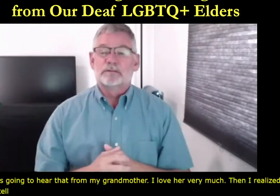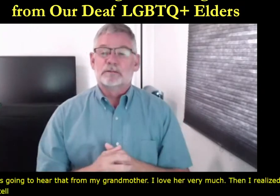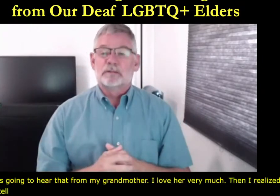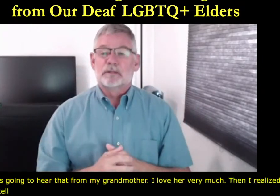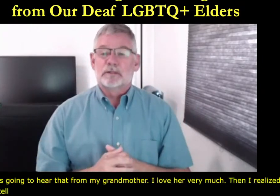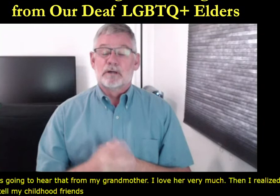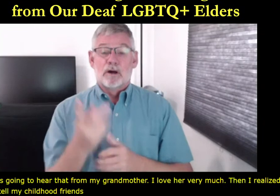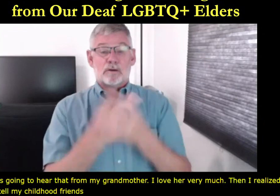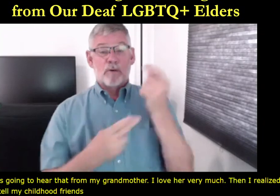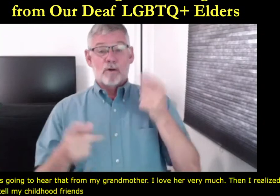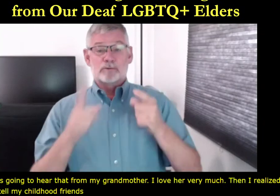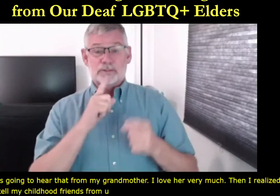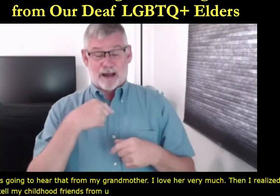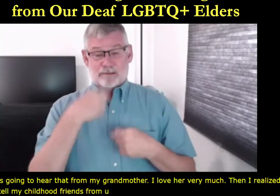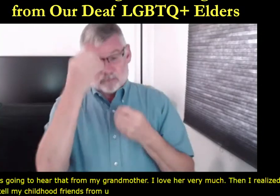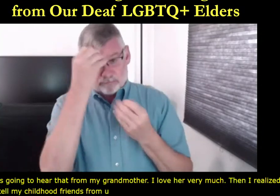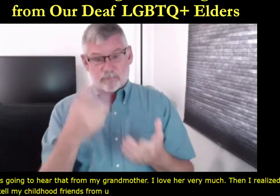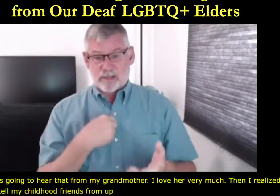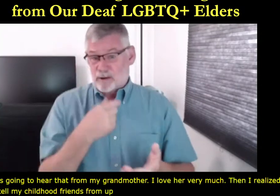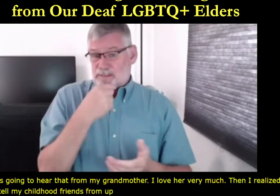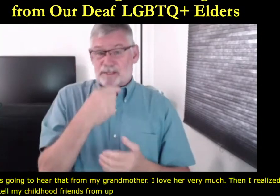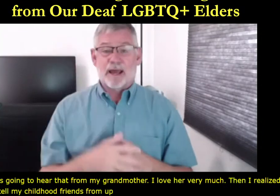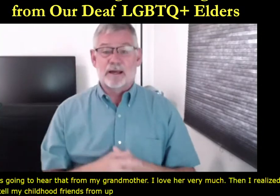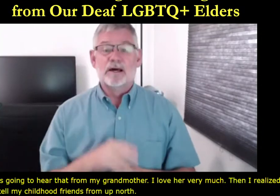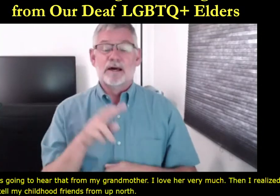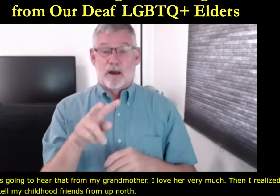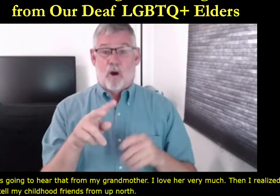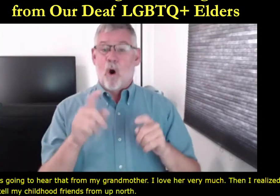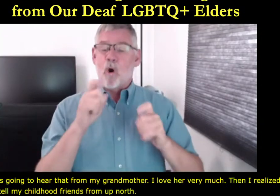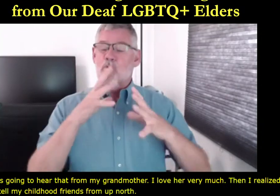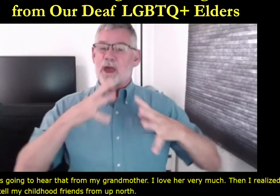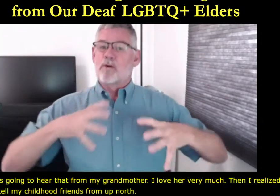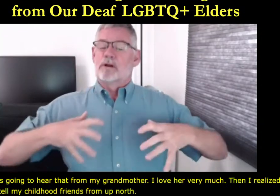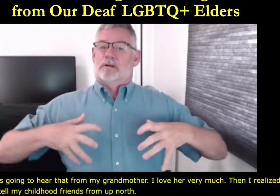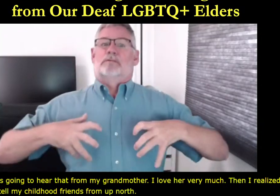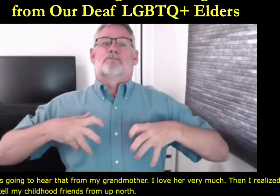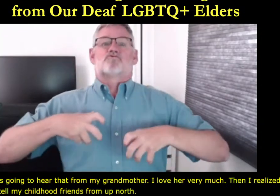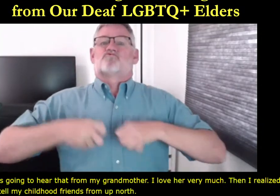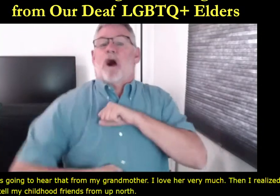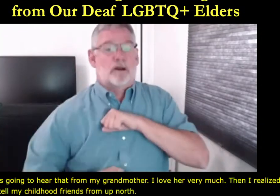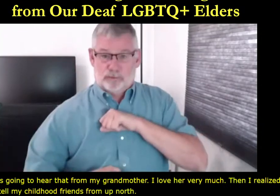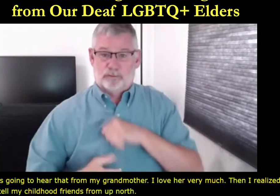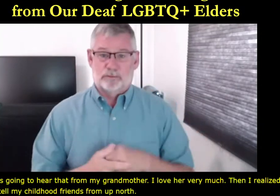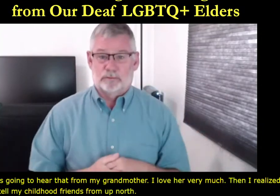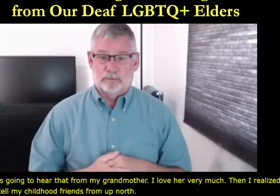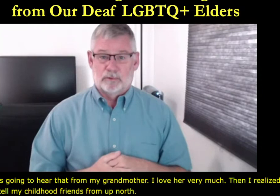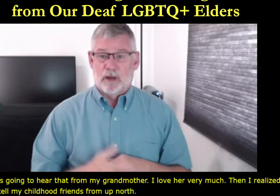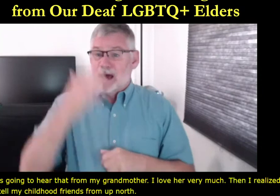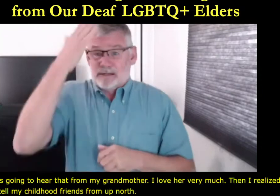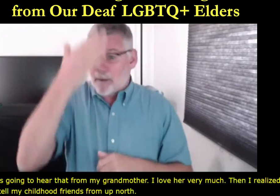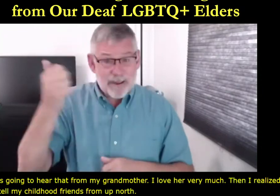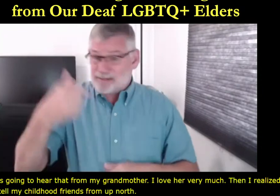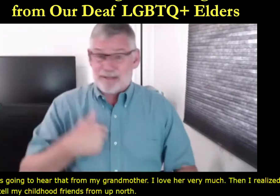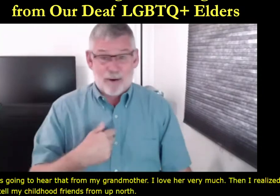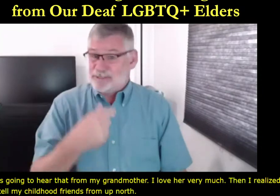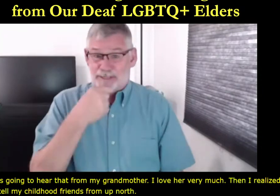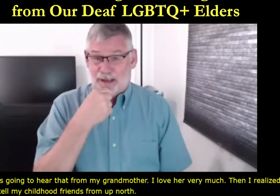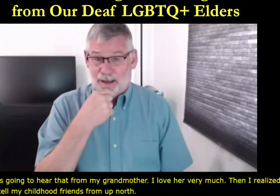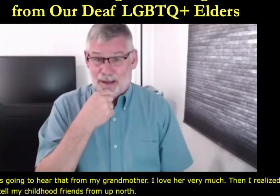and i told my friends this that i was gay and they were shook